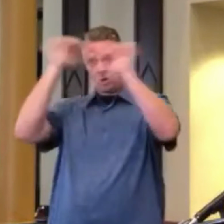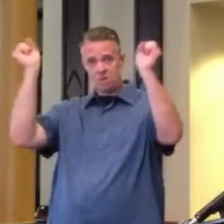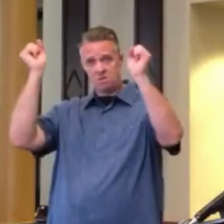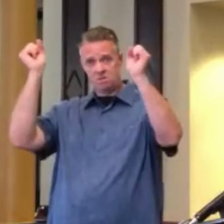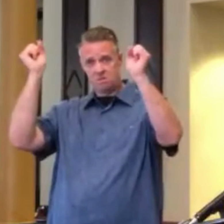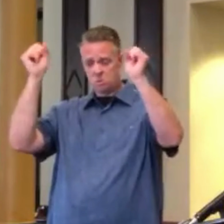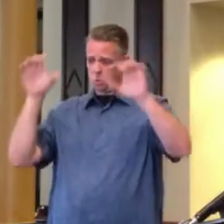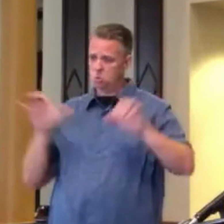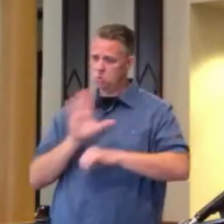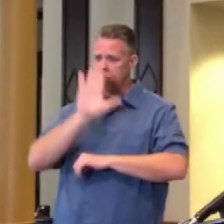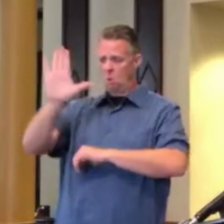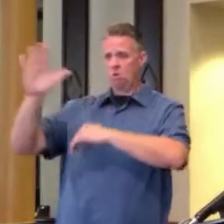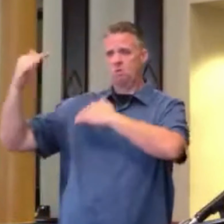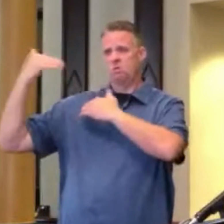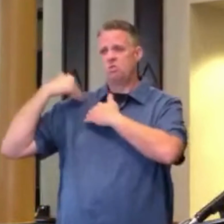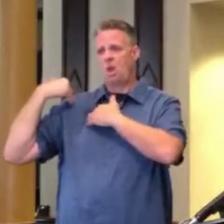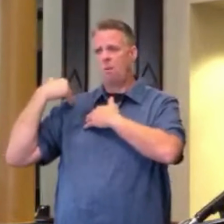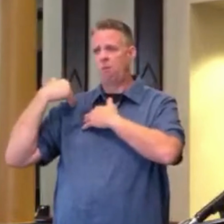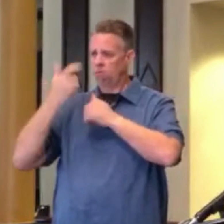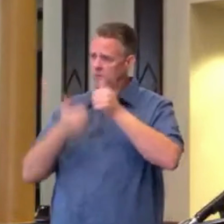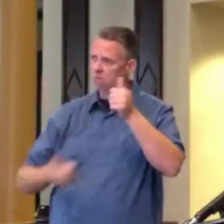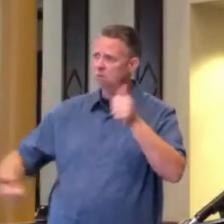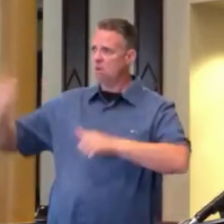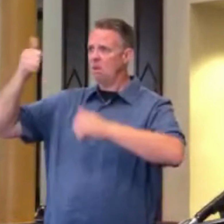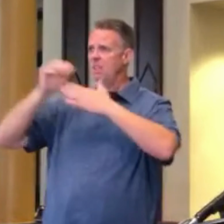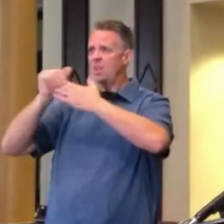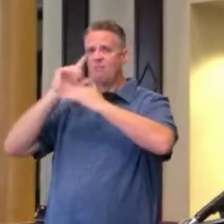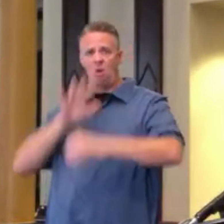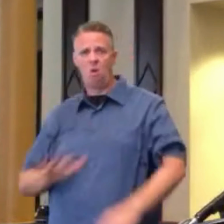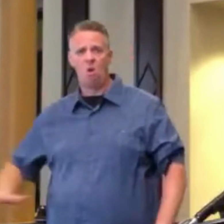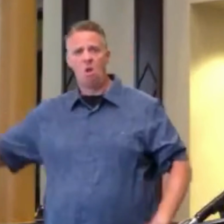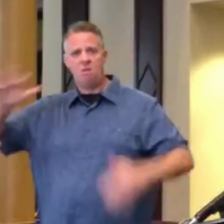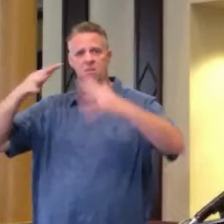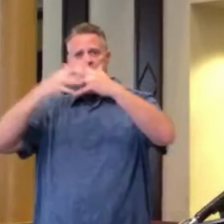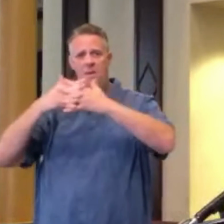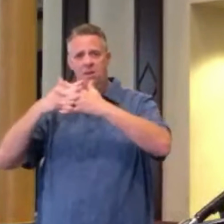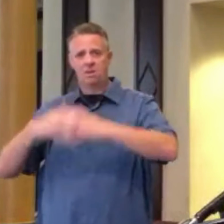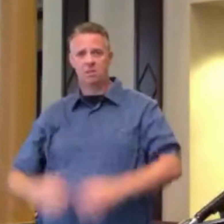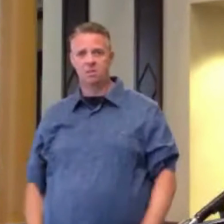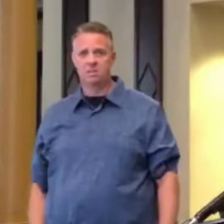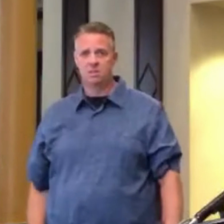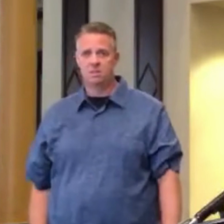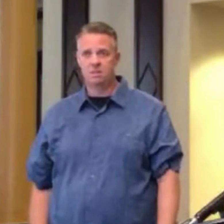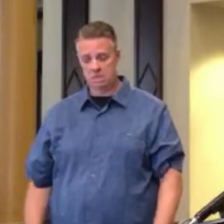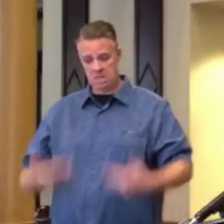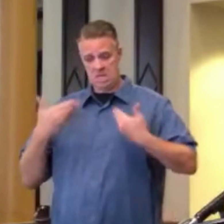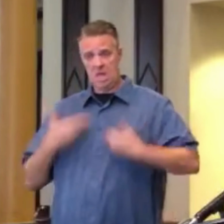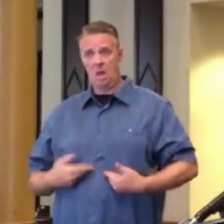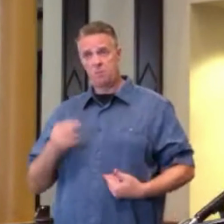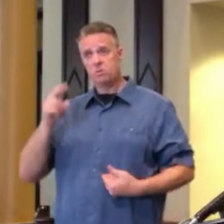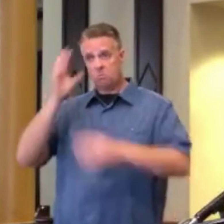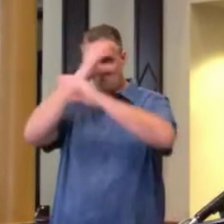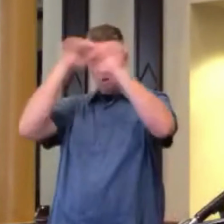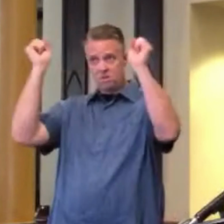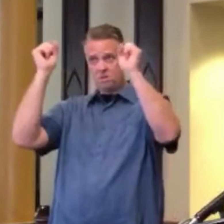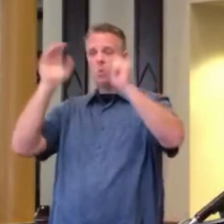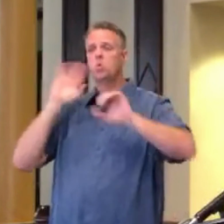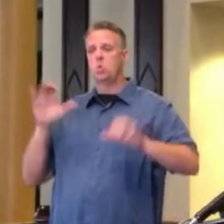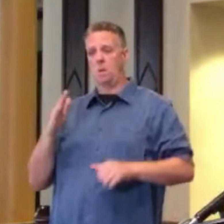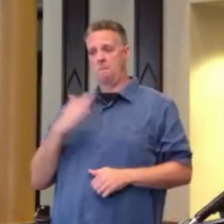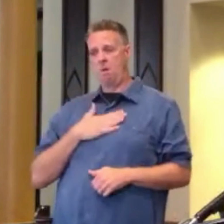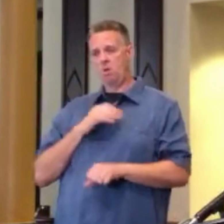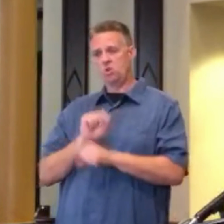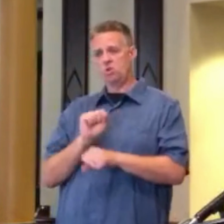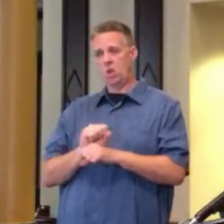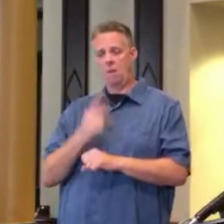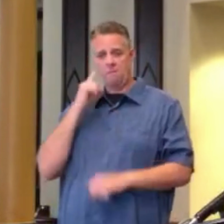to do your job as the leader of this nation. And I, Mr. President, will do my job as the mayor